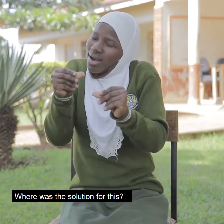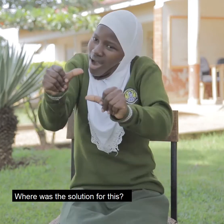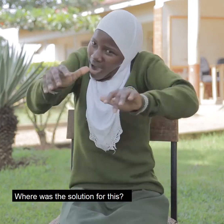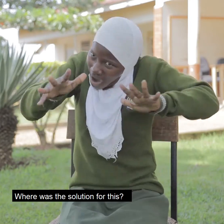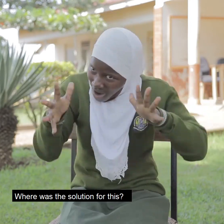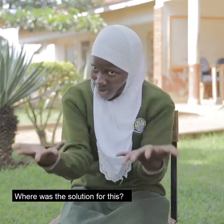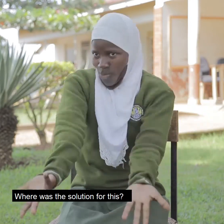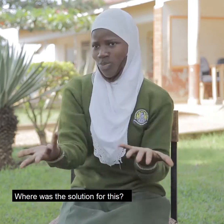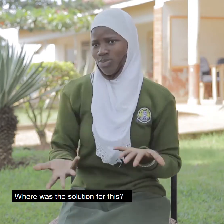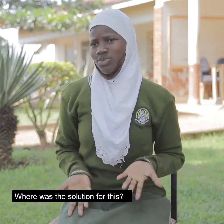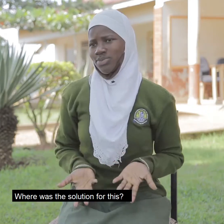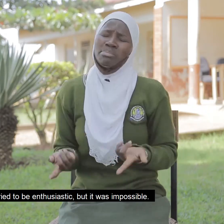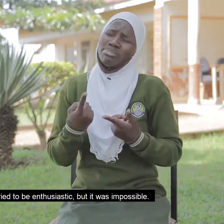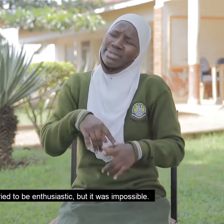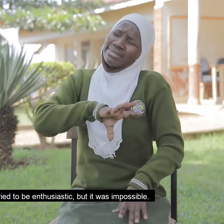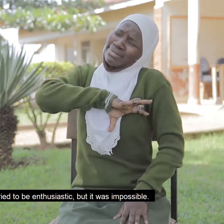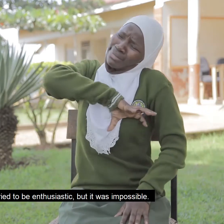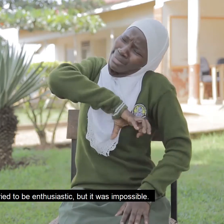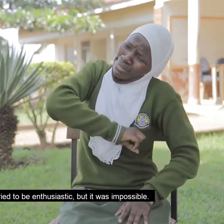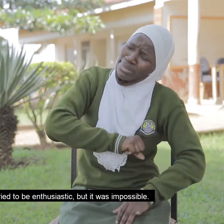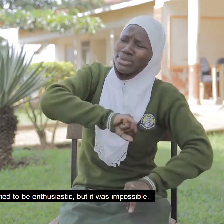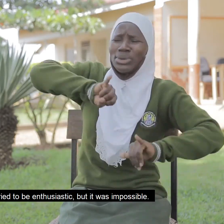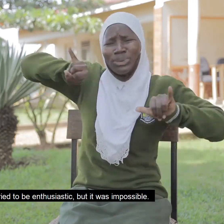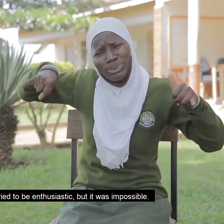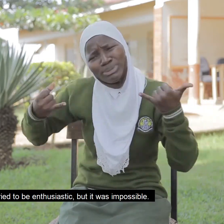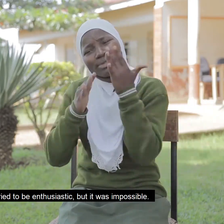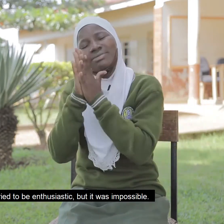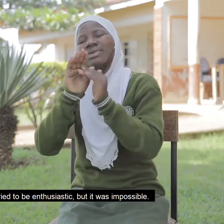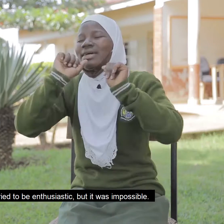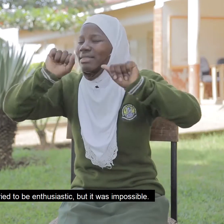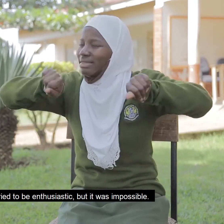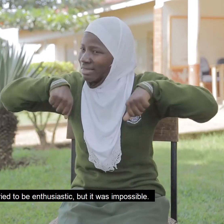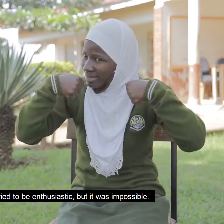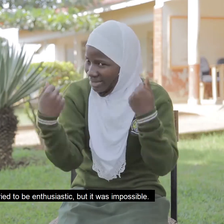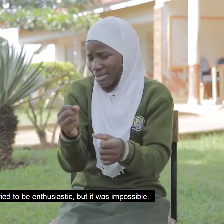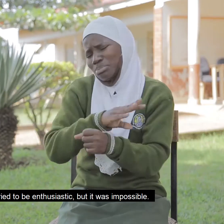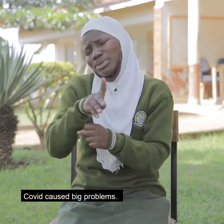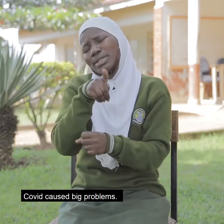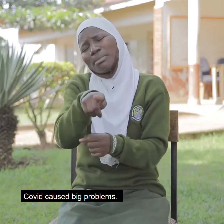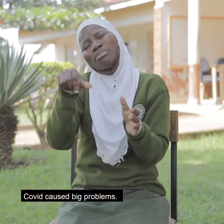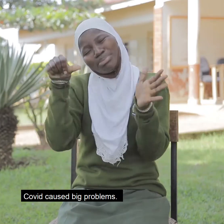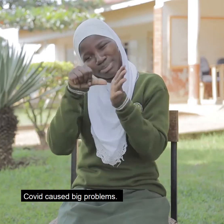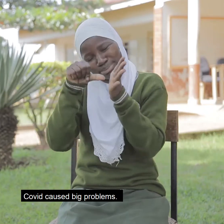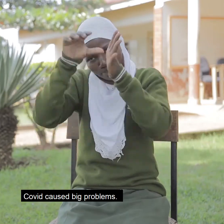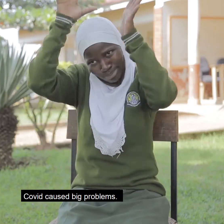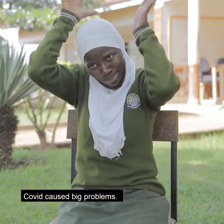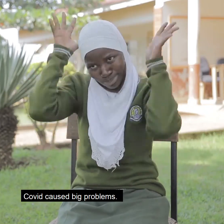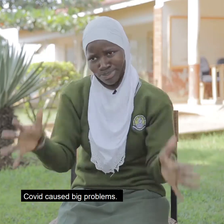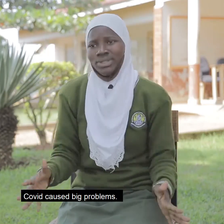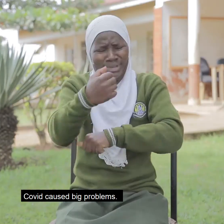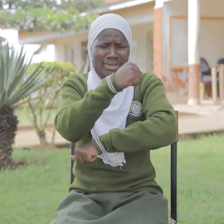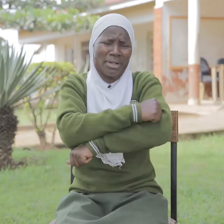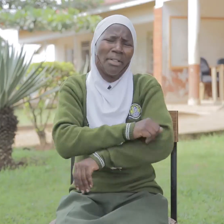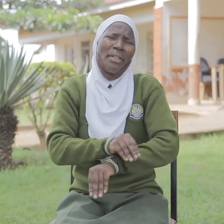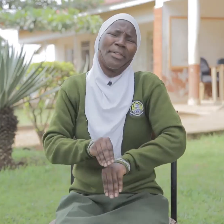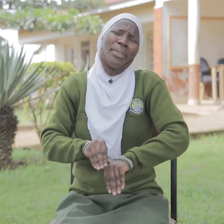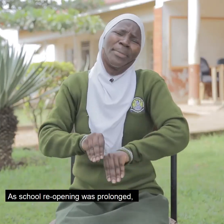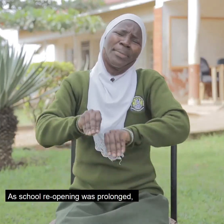was the solution for this? I tried to be enthusiastic, but it was impossible. COVID caused big problems. As